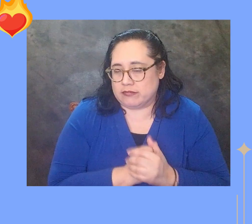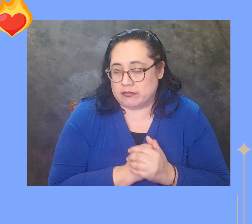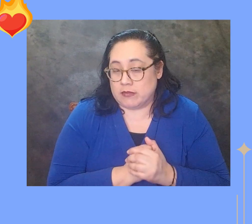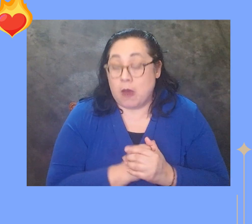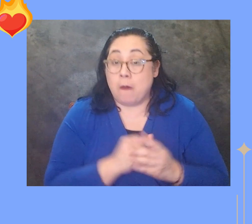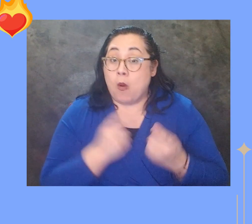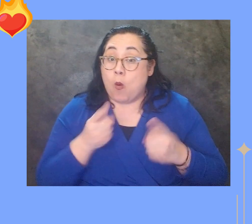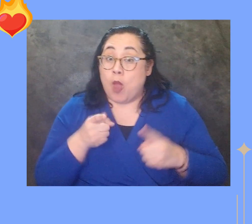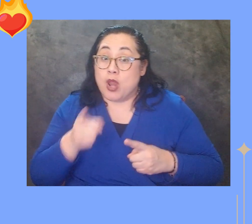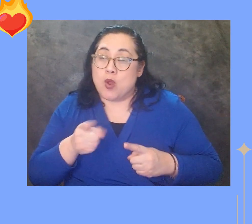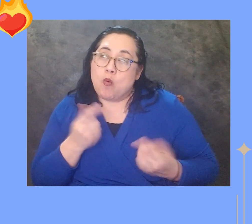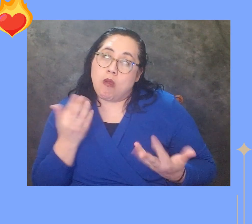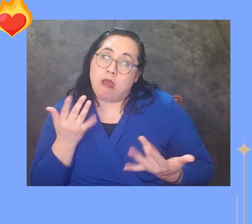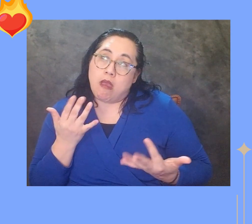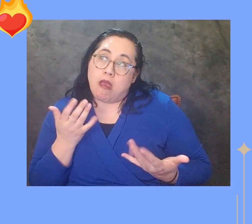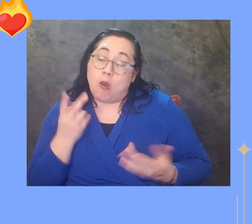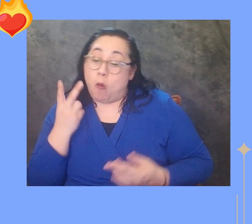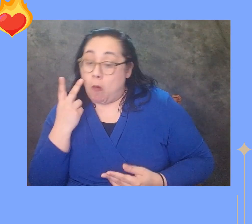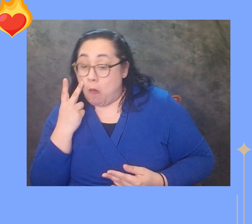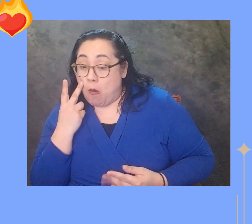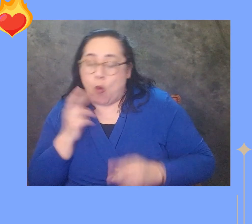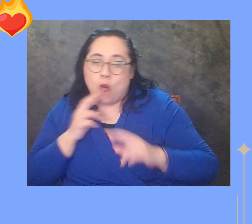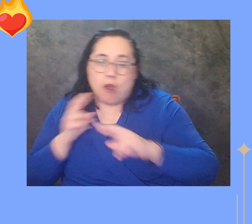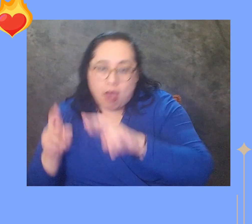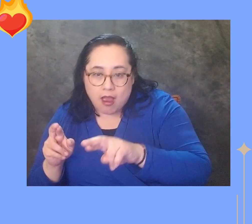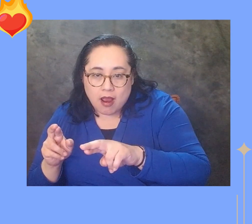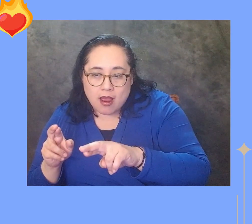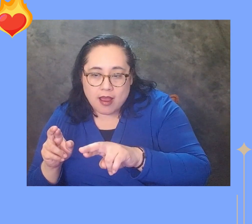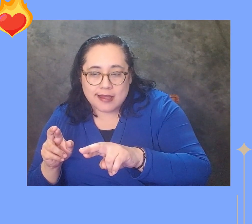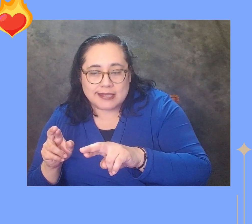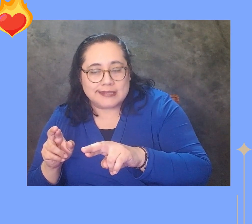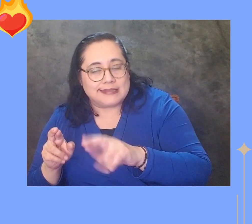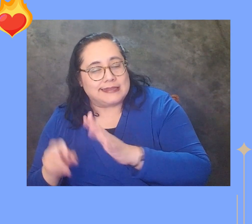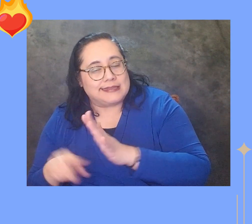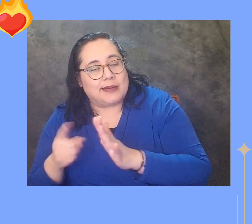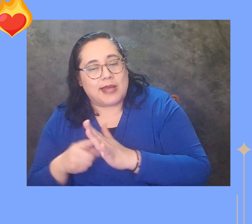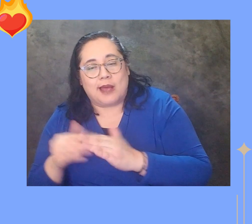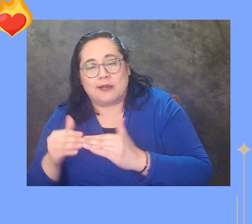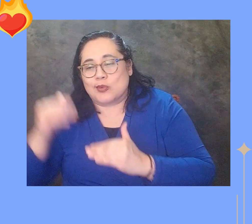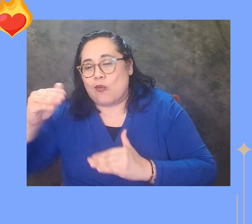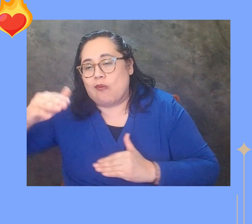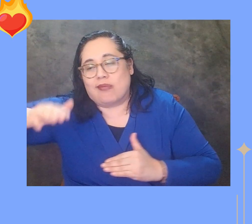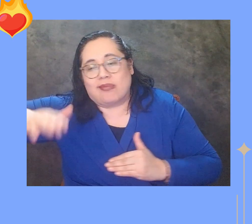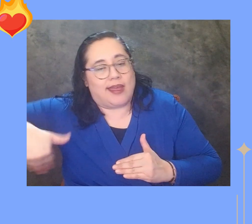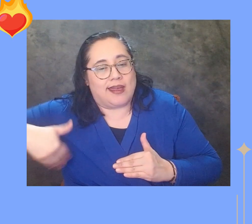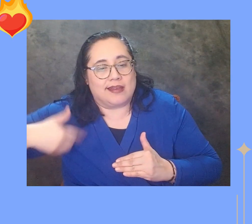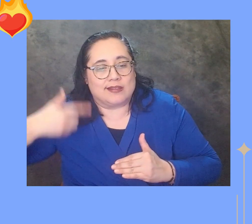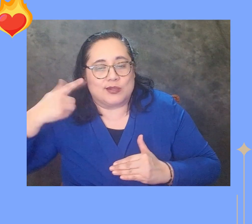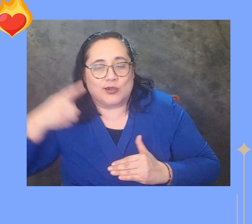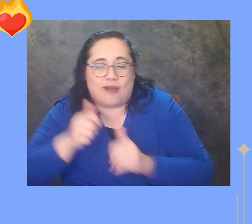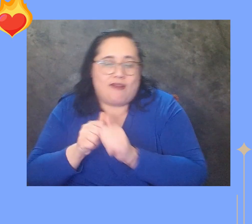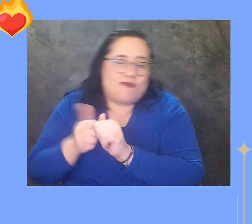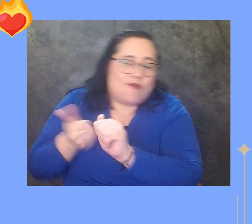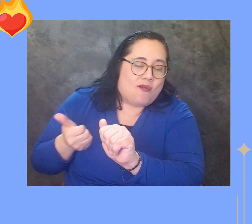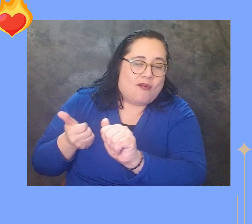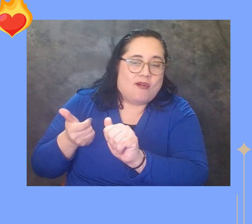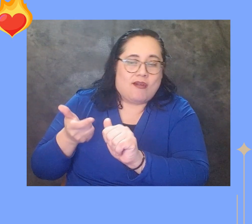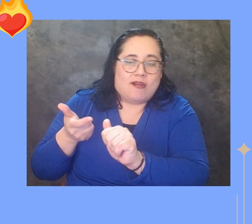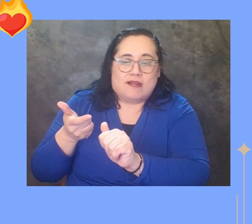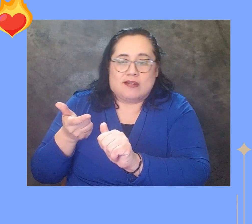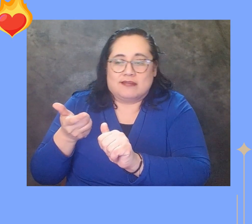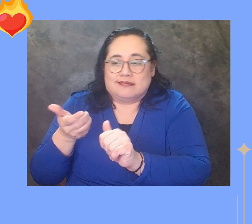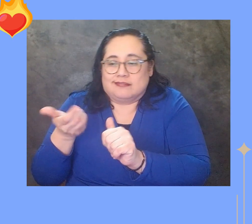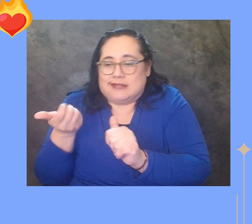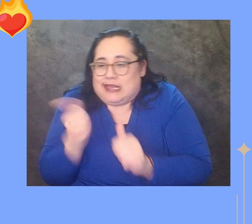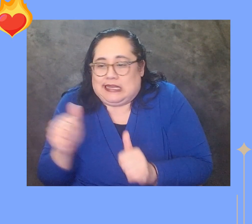more problems much quicker than if you wait and see a response. Sometimes your response or reaction